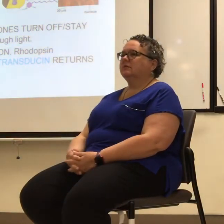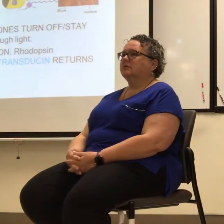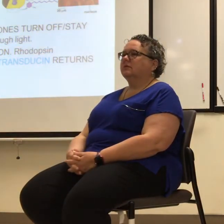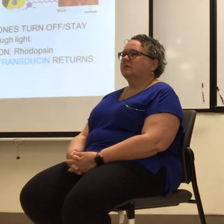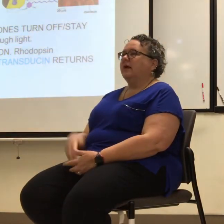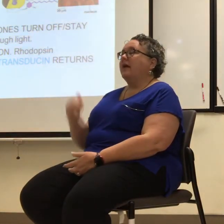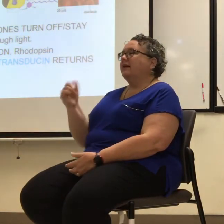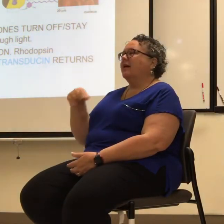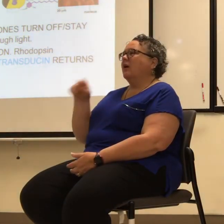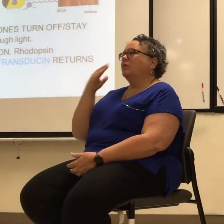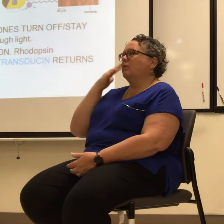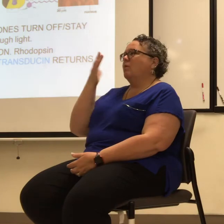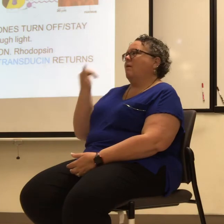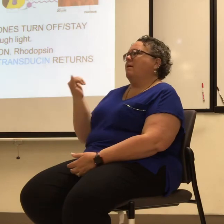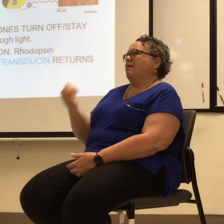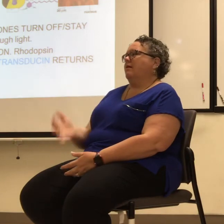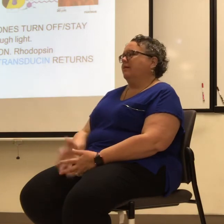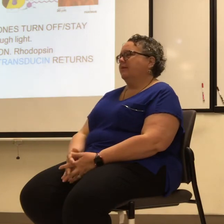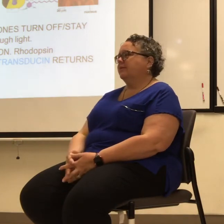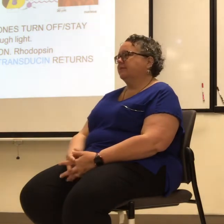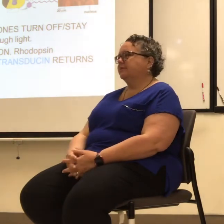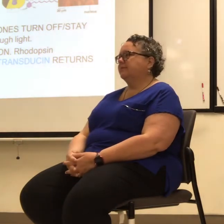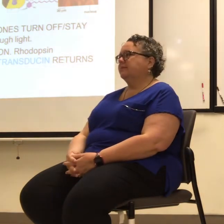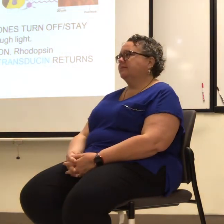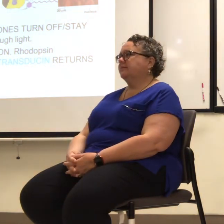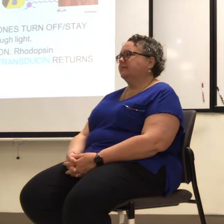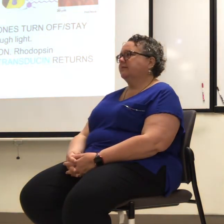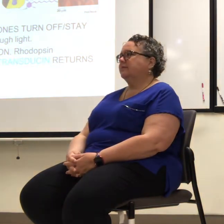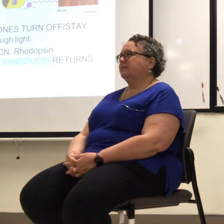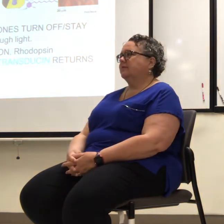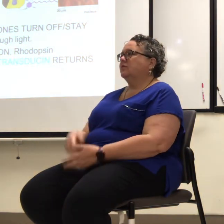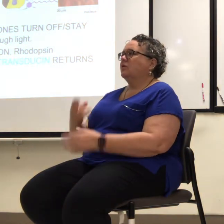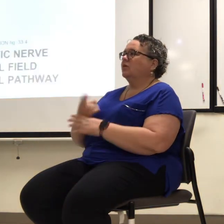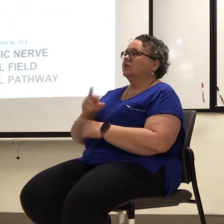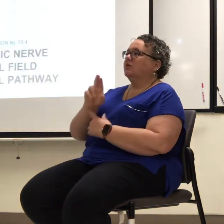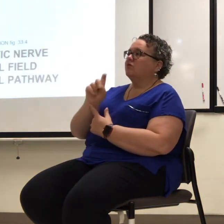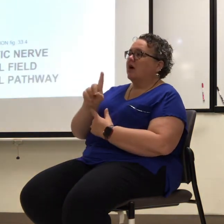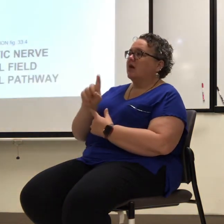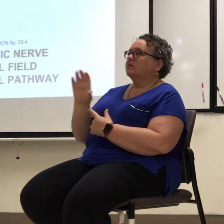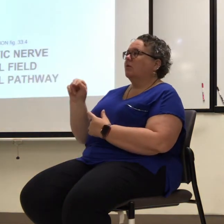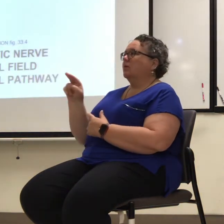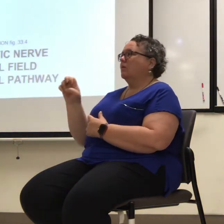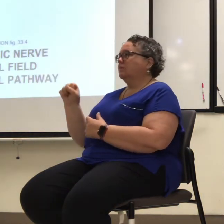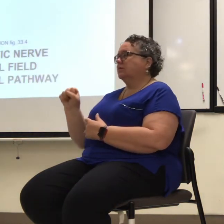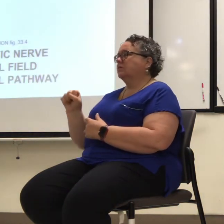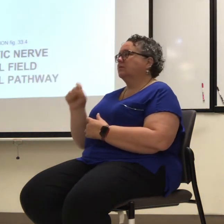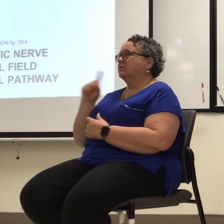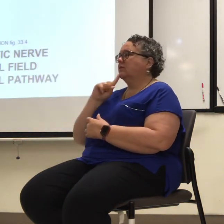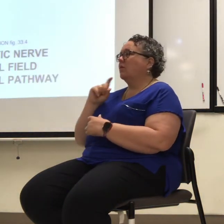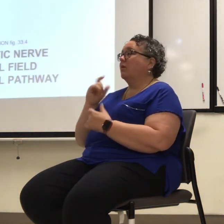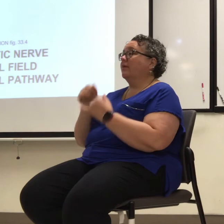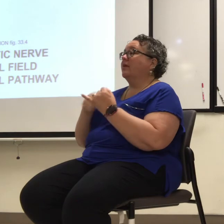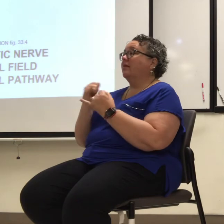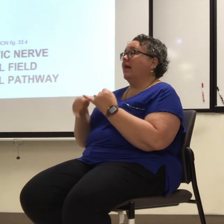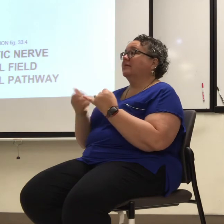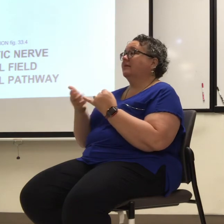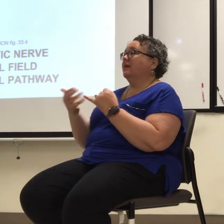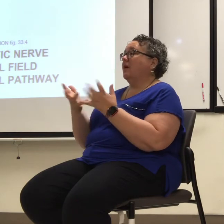Now you know why. You're using your rods or your cones. One of the last things I want to teach you